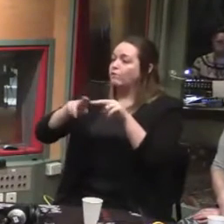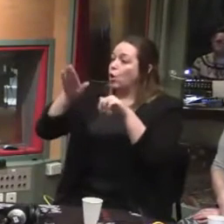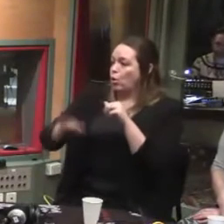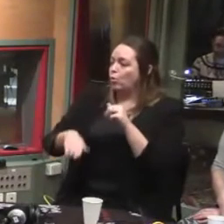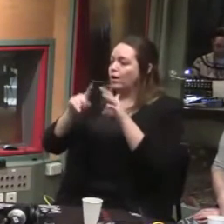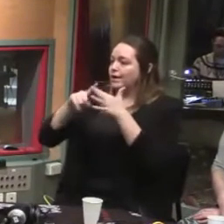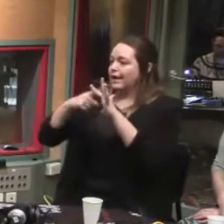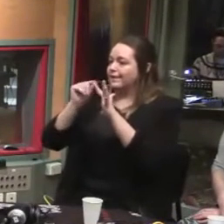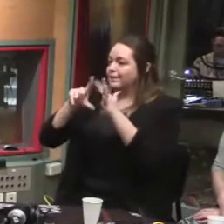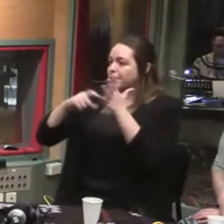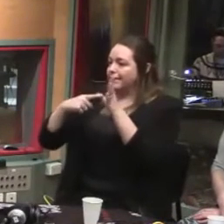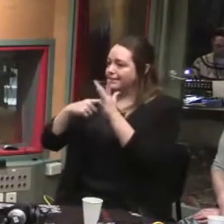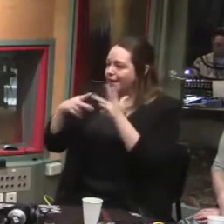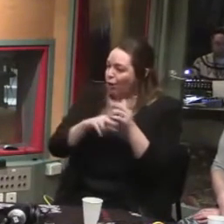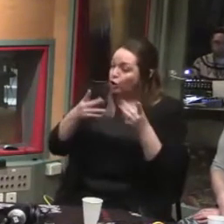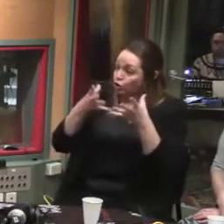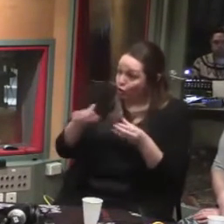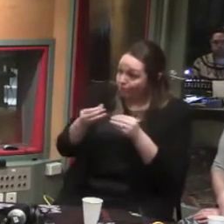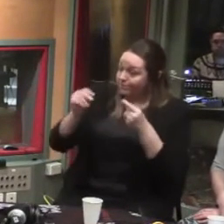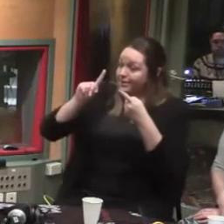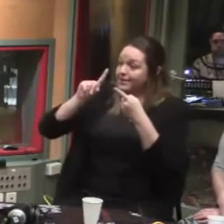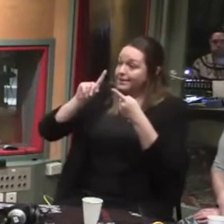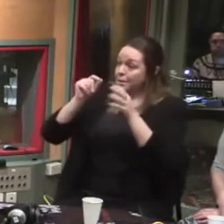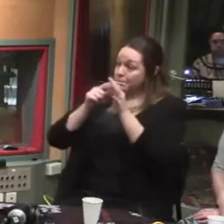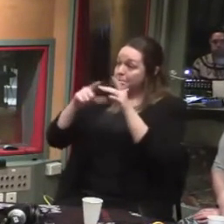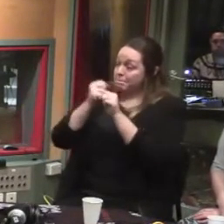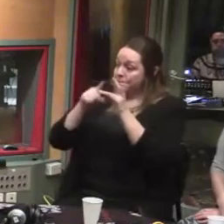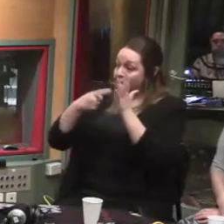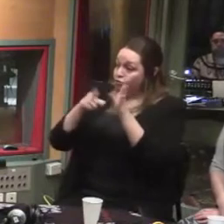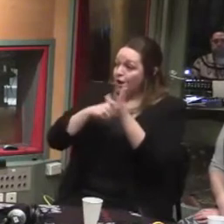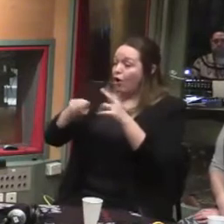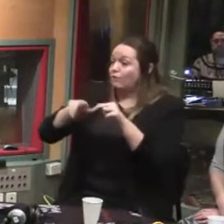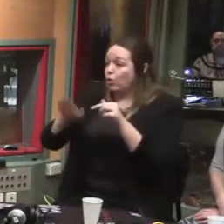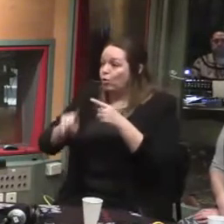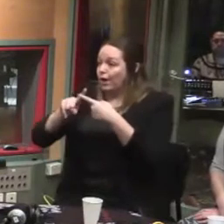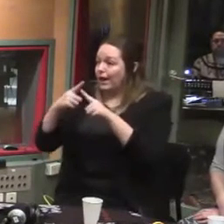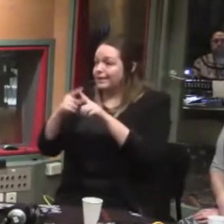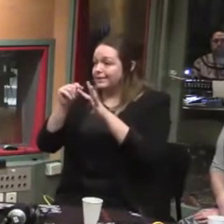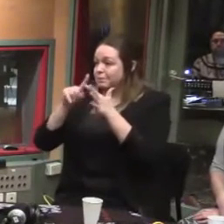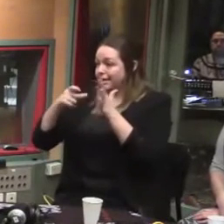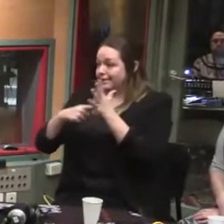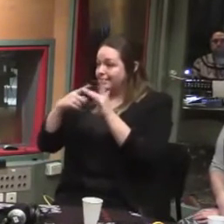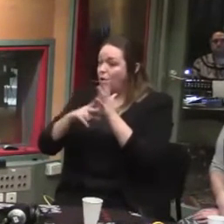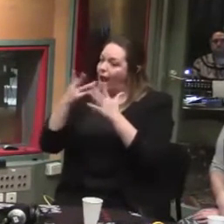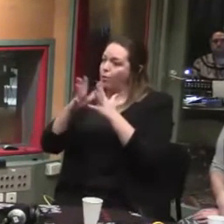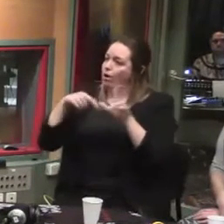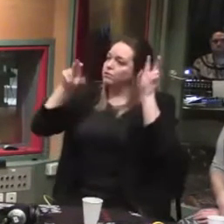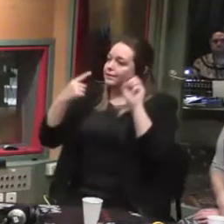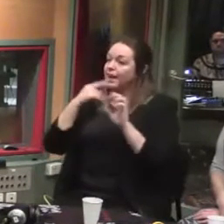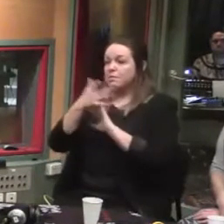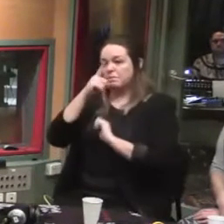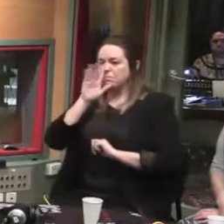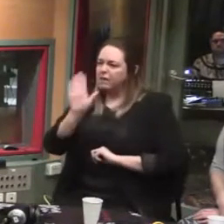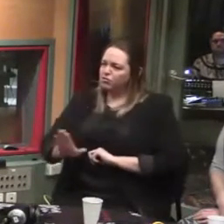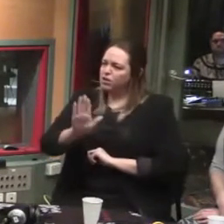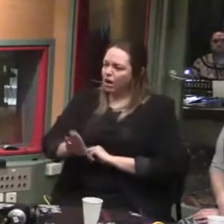soft bigotry of low expectations. Yes. Yep. Which is people being patronising. Absolutely. And I don't know